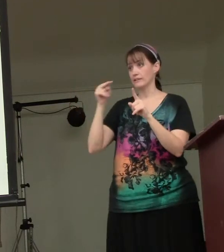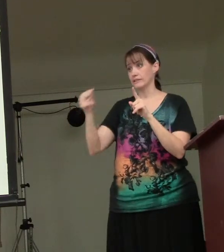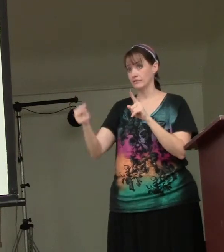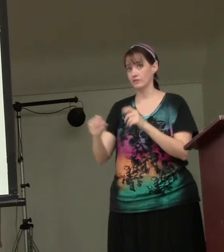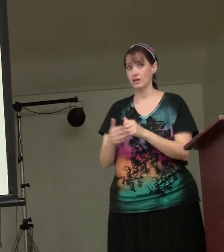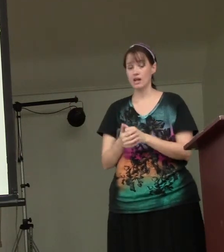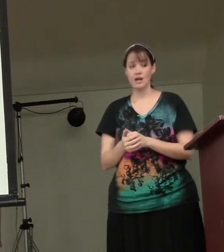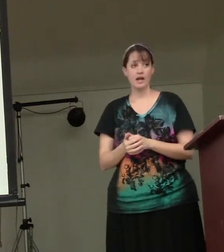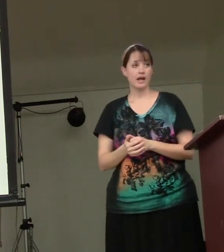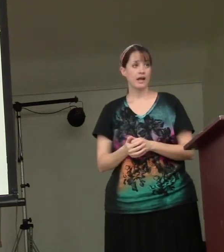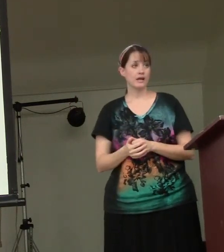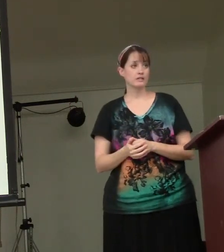perspective. And